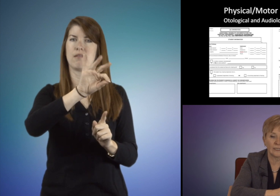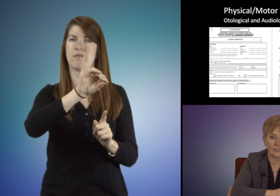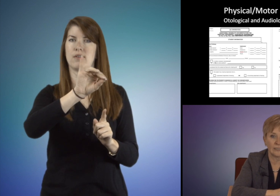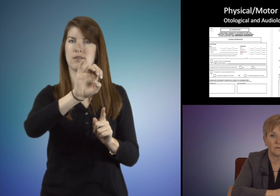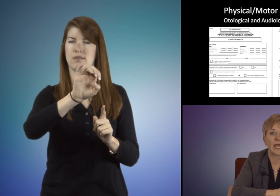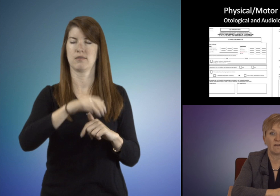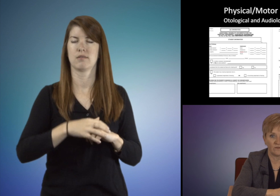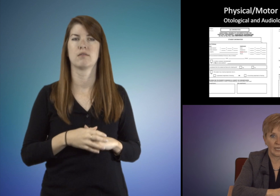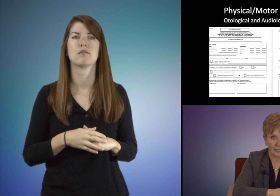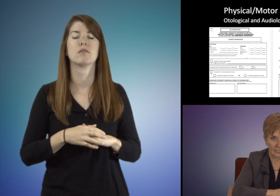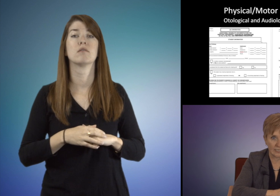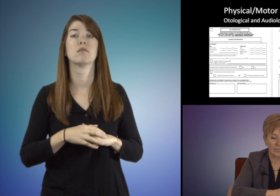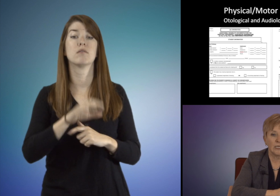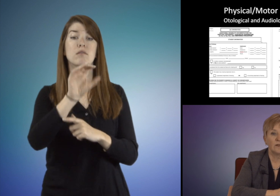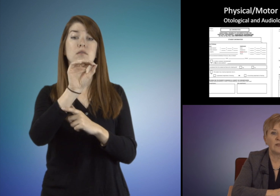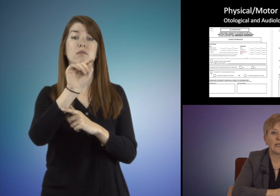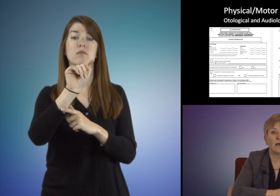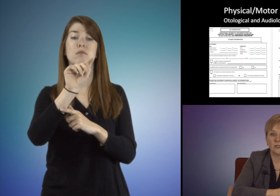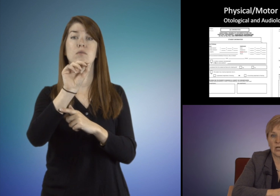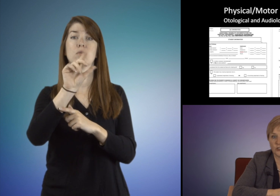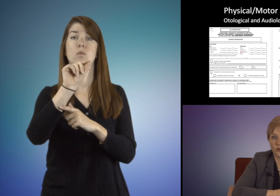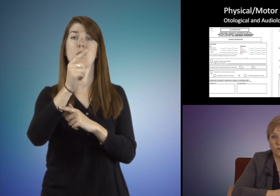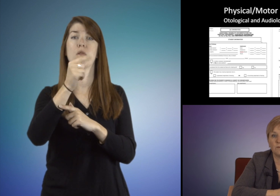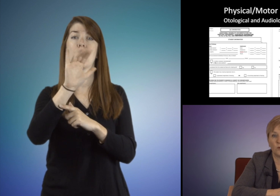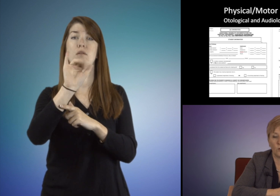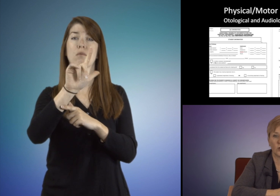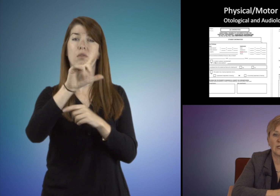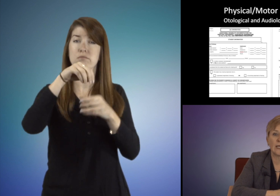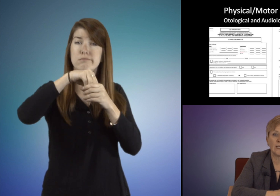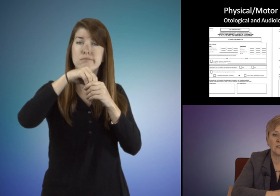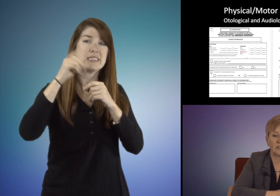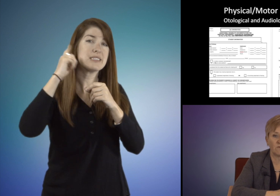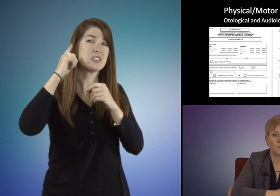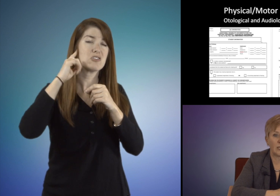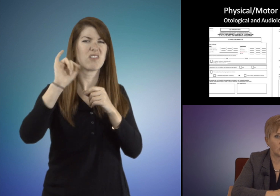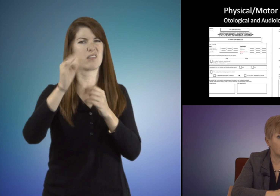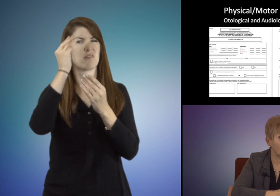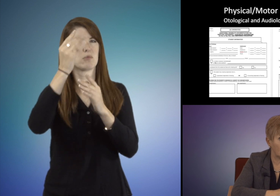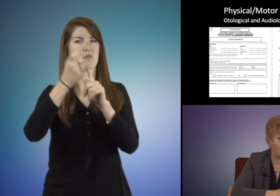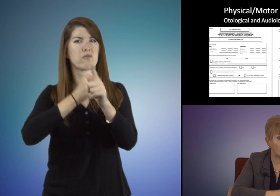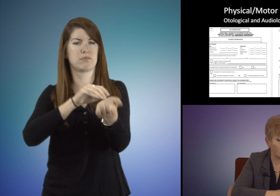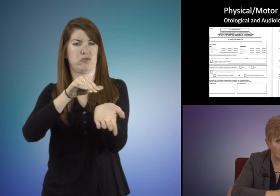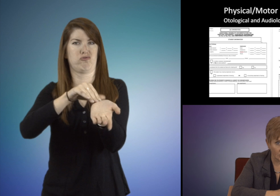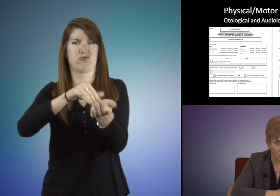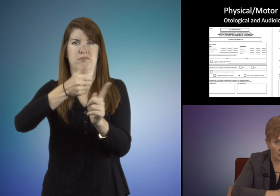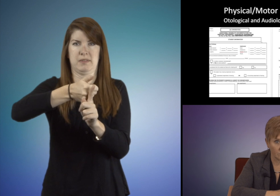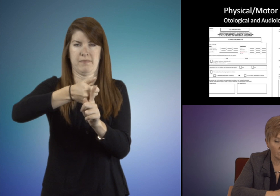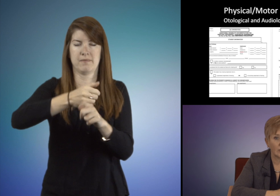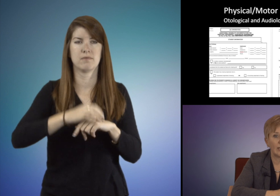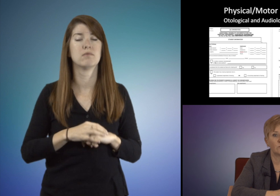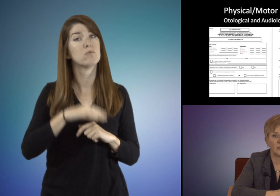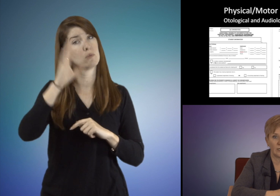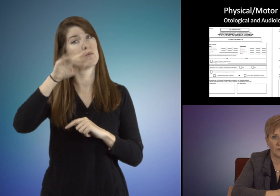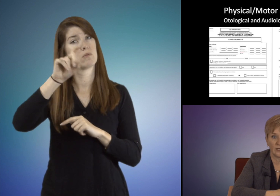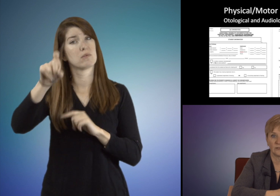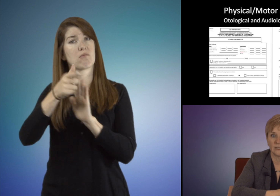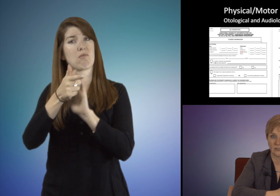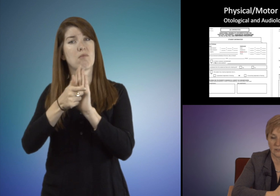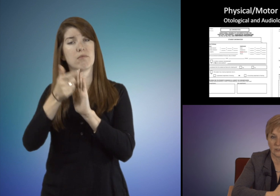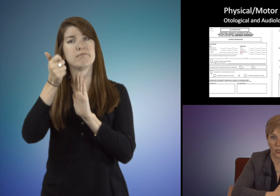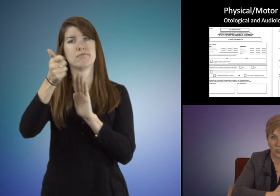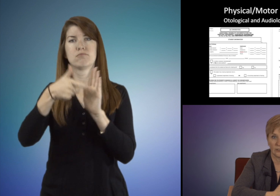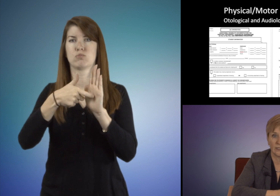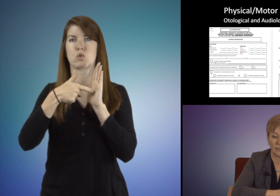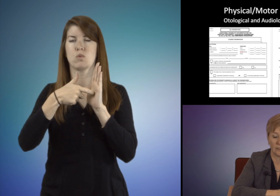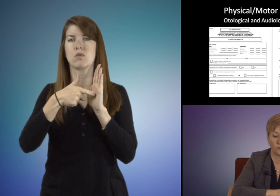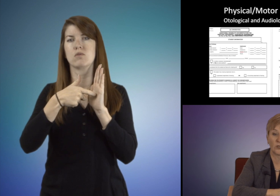included in the FIE. The otological report is information from the physician, and we know that